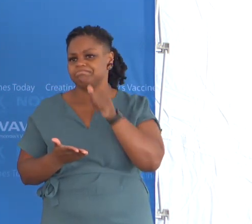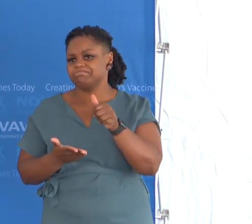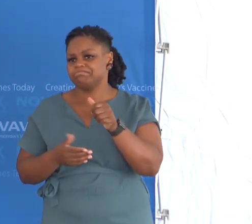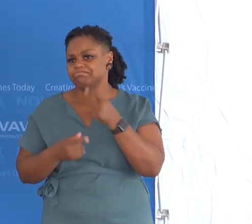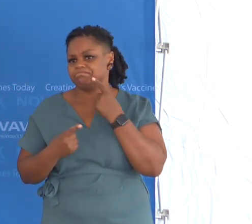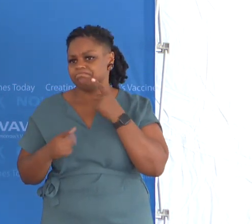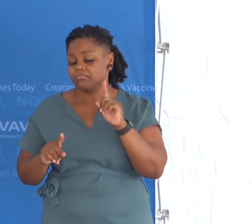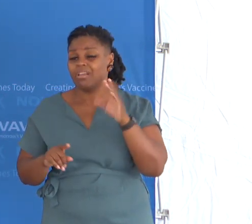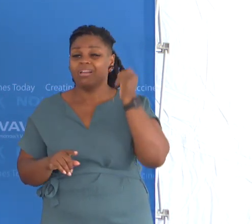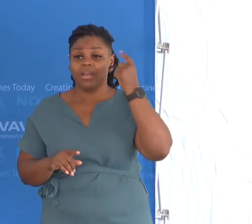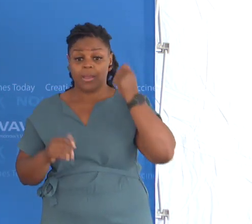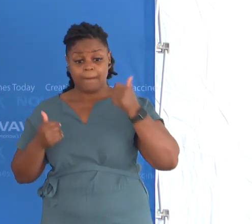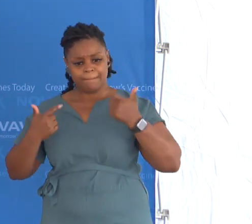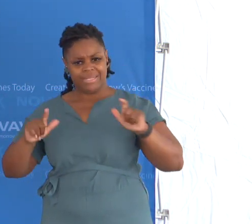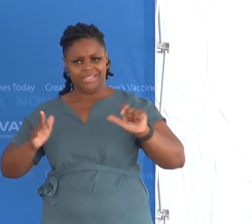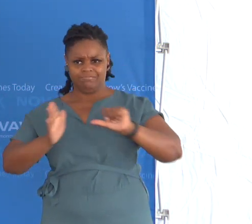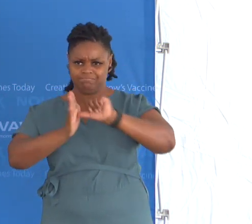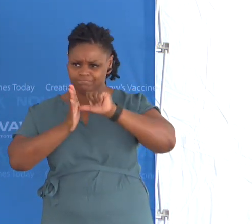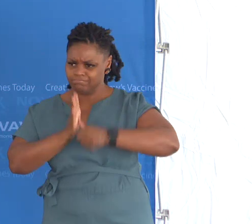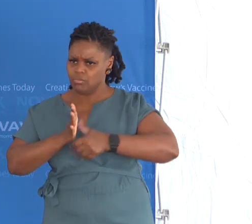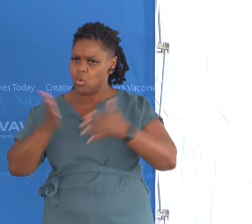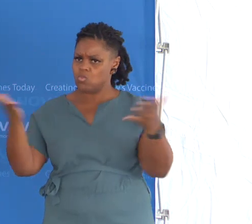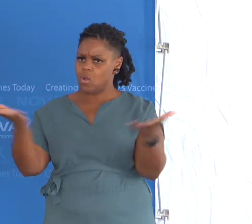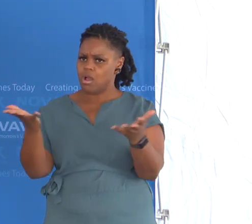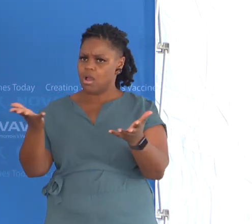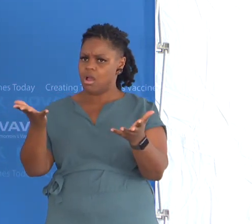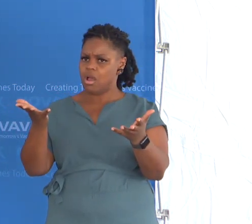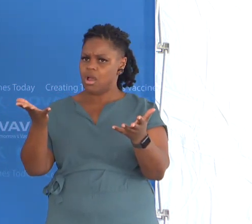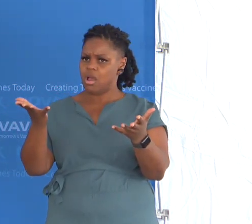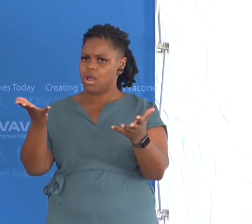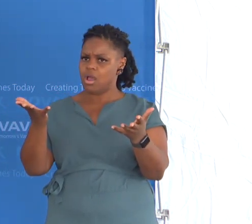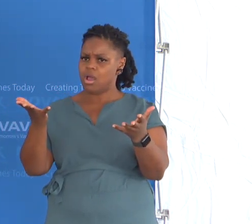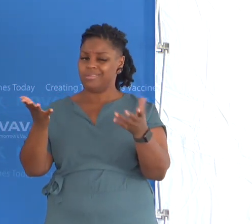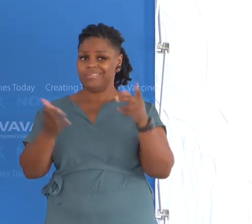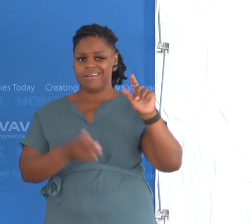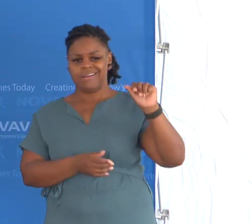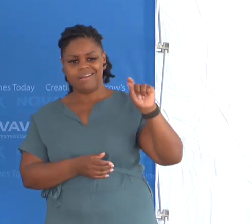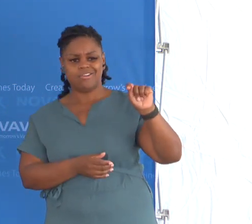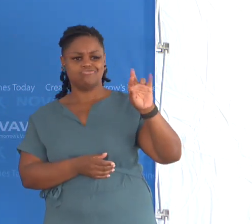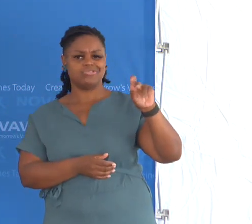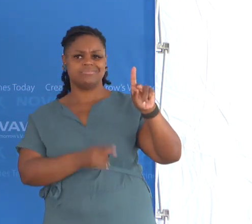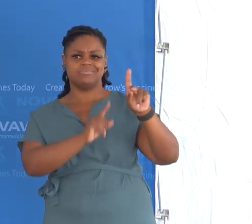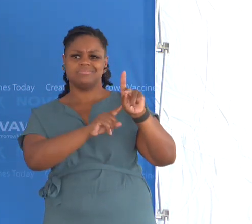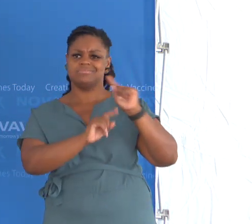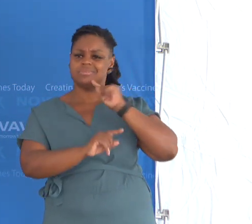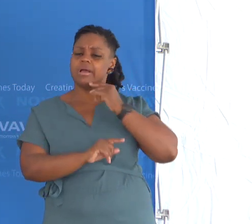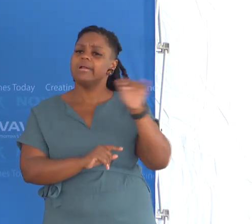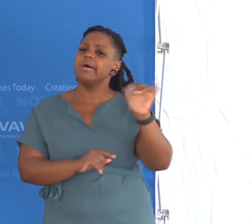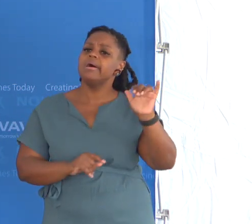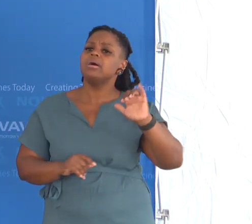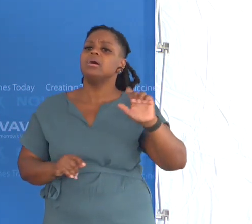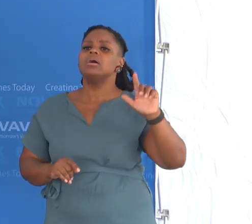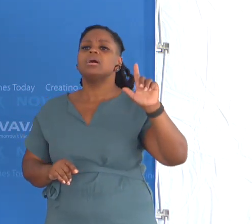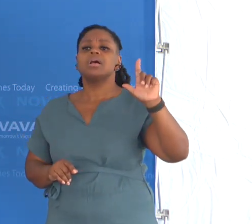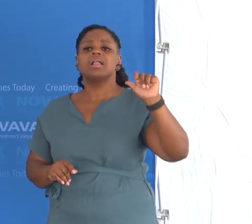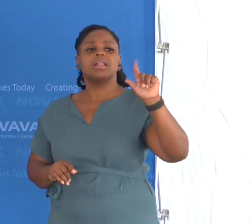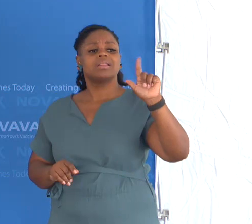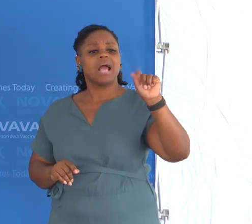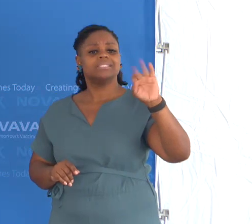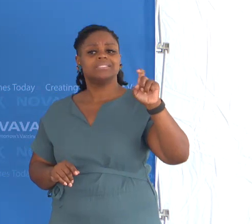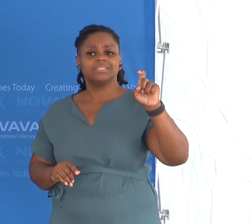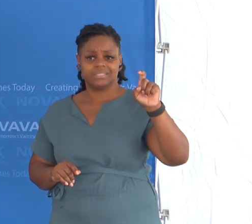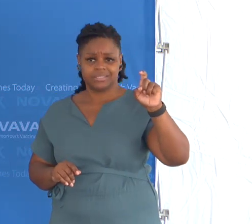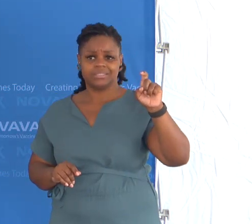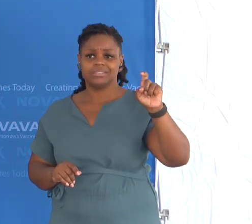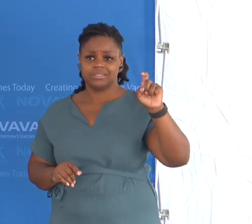at-risk populations, Latinx and African American. So these protocols allow us to be very